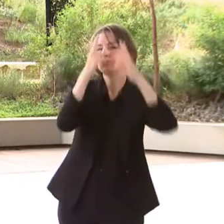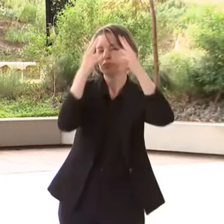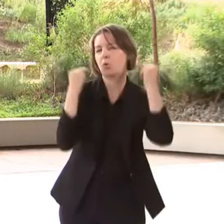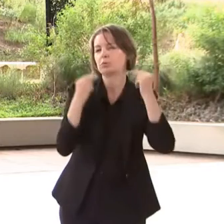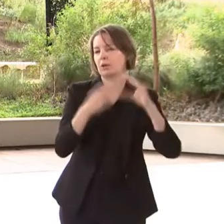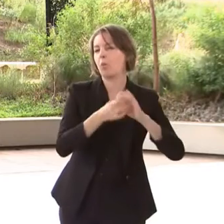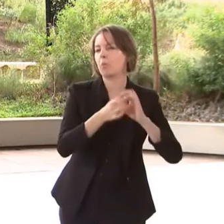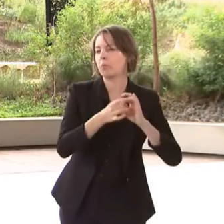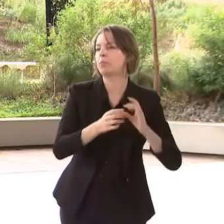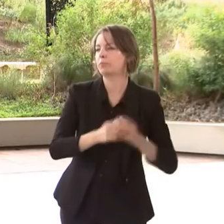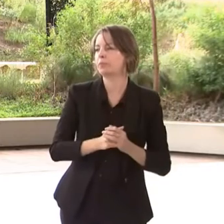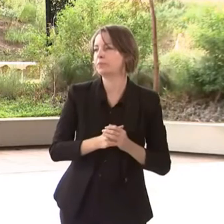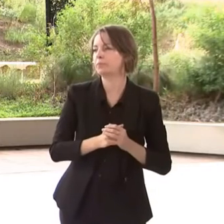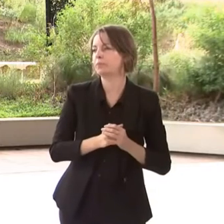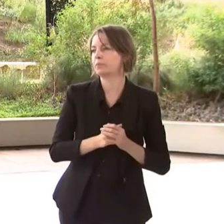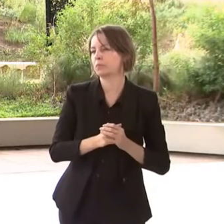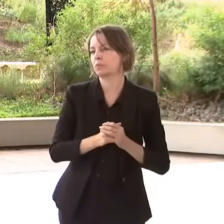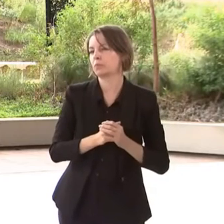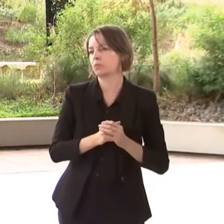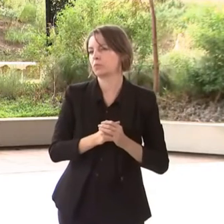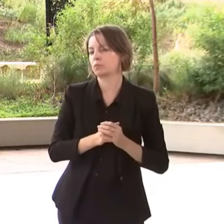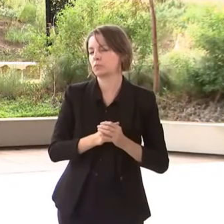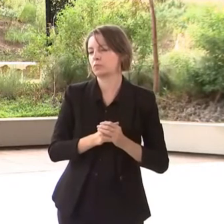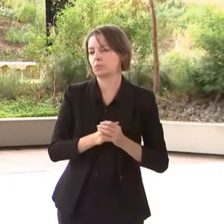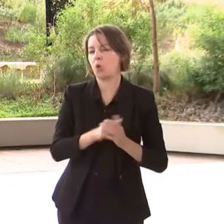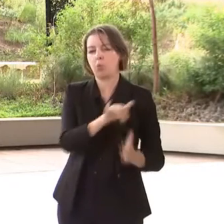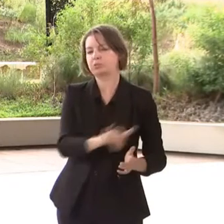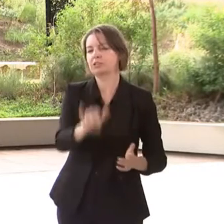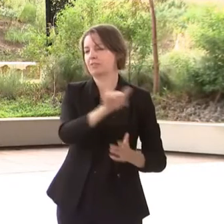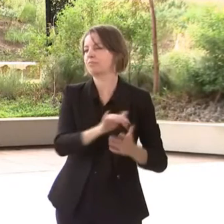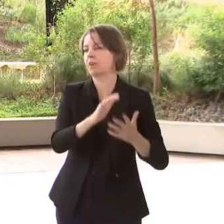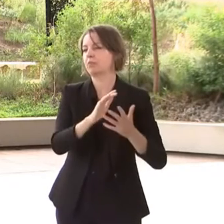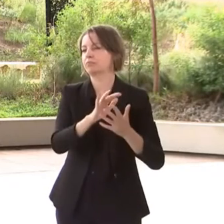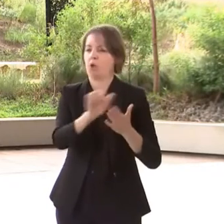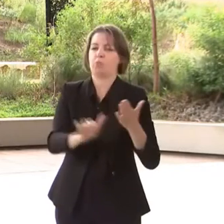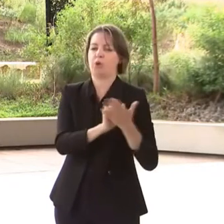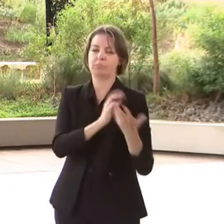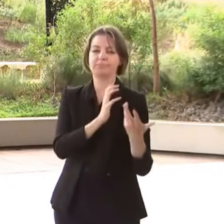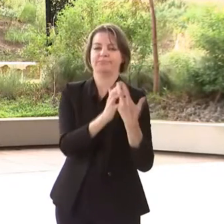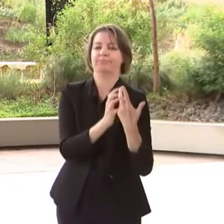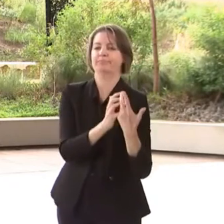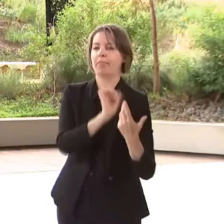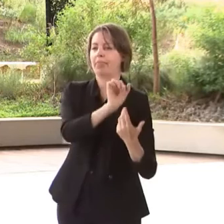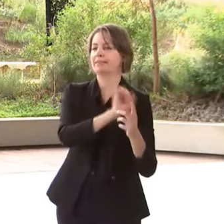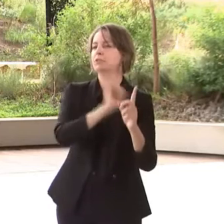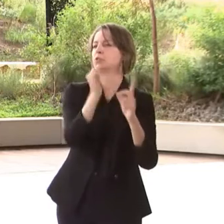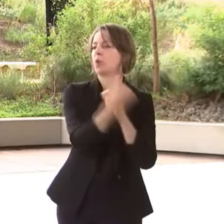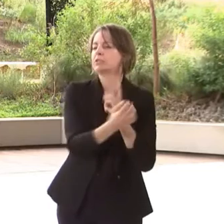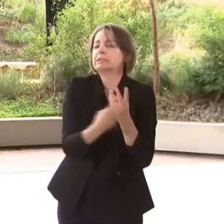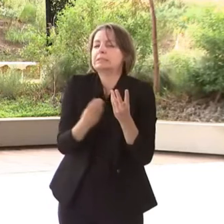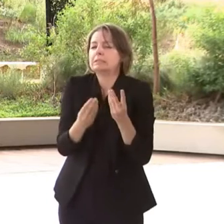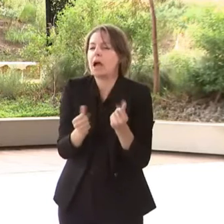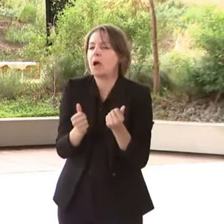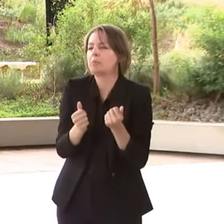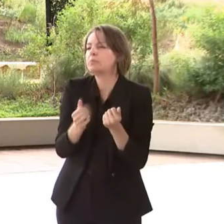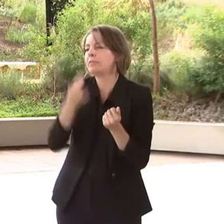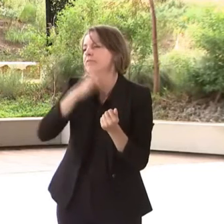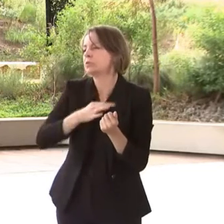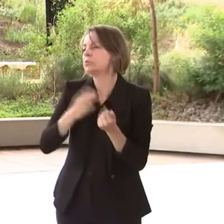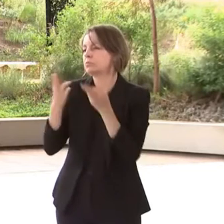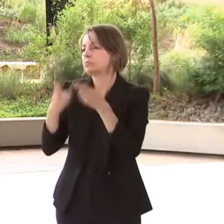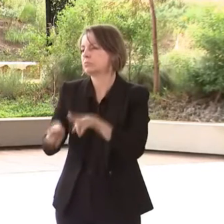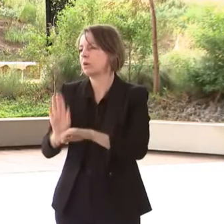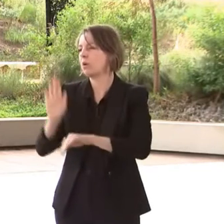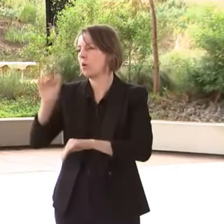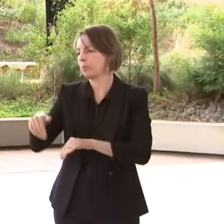the appropriate care for them. And there would be a small number that potentially died at home, and I think this harks